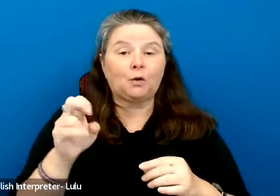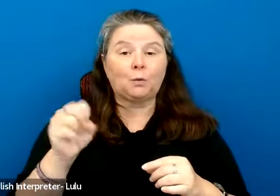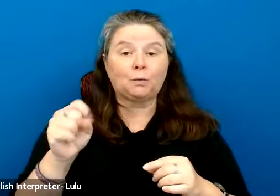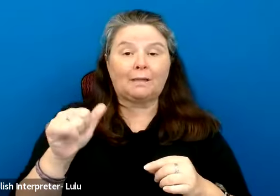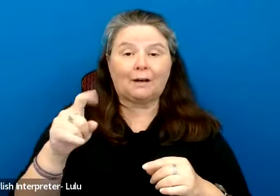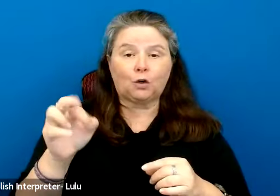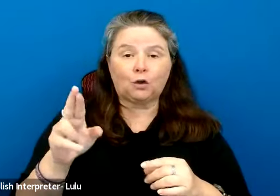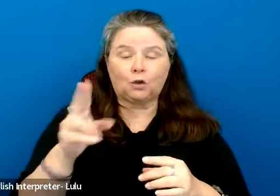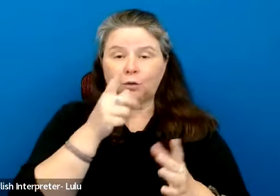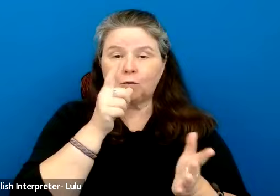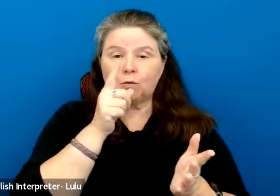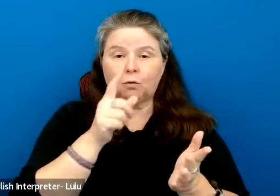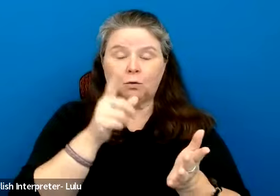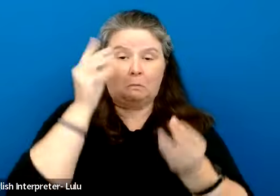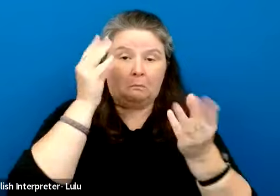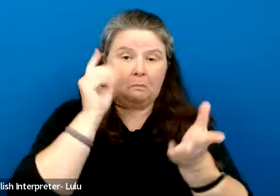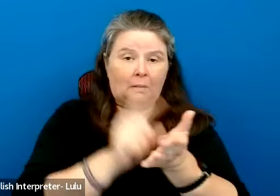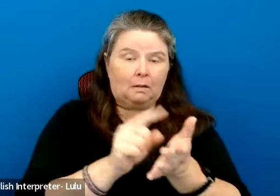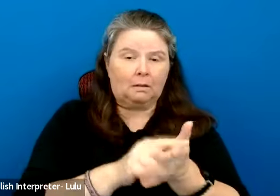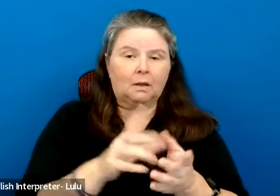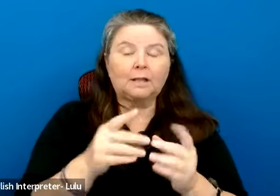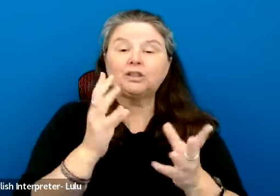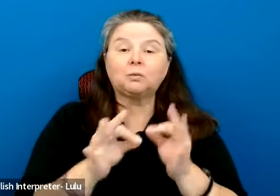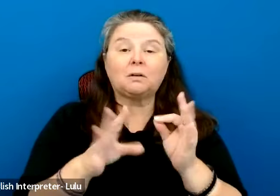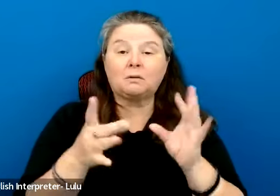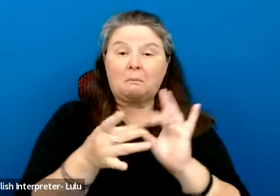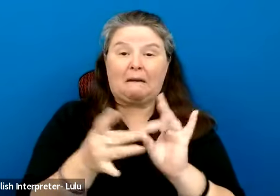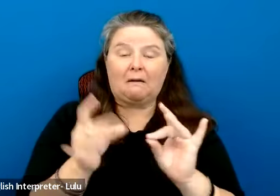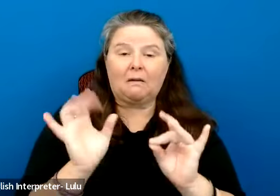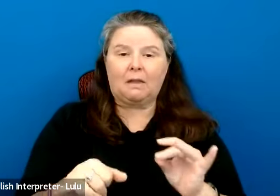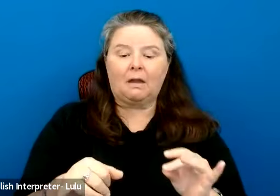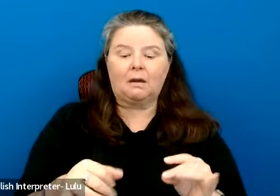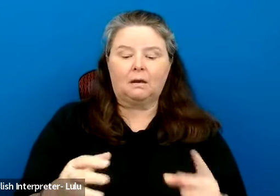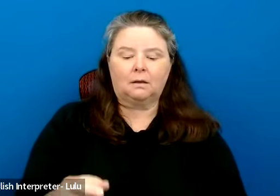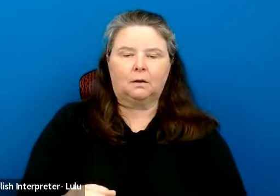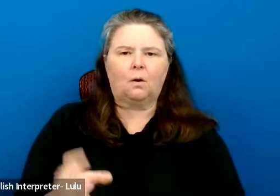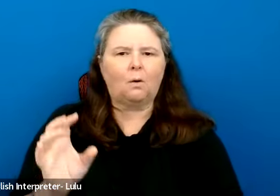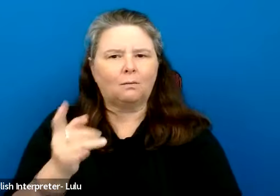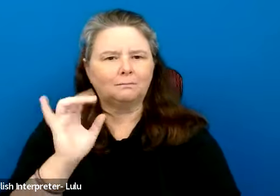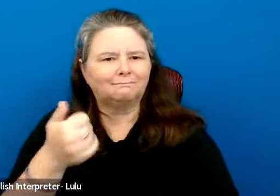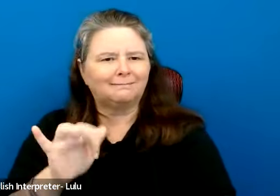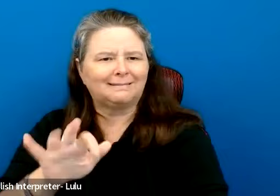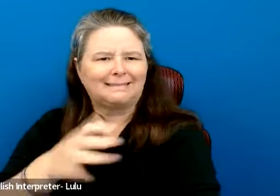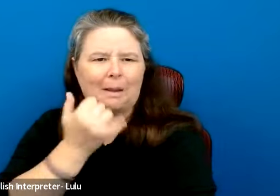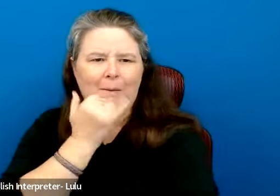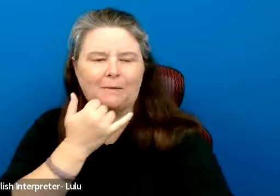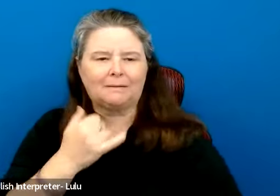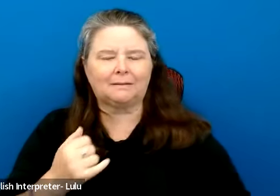had posted. And so I just wanted to point out that oh, that's a typo there. I apologize.